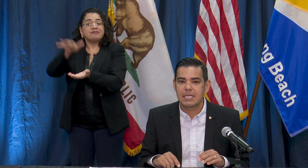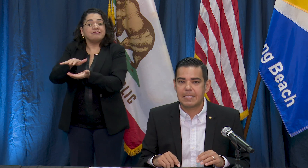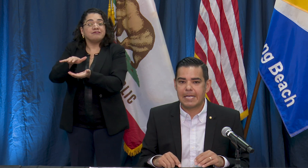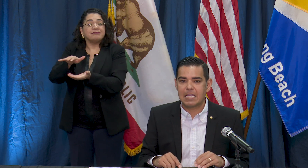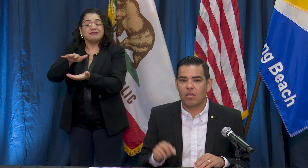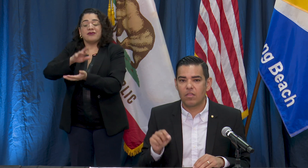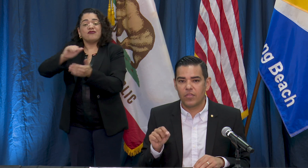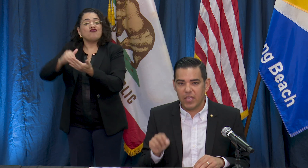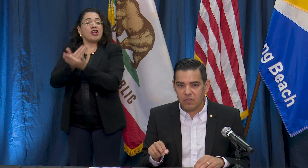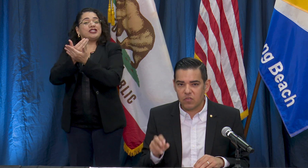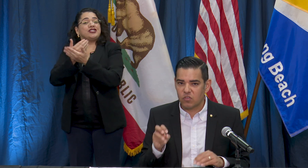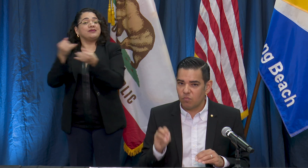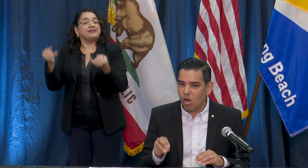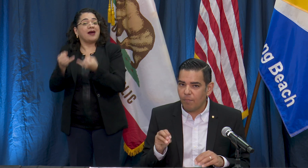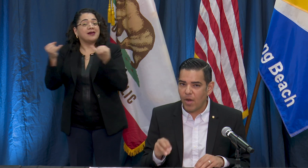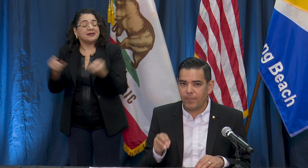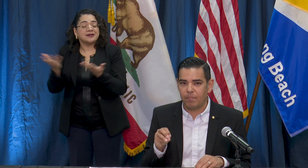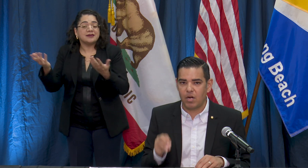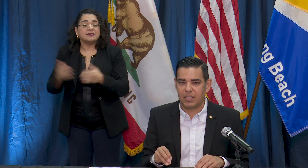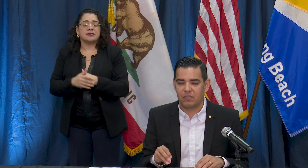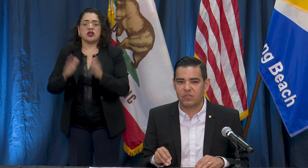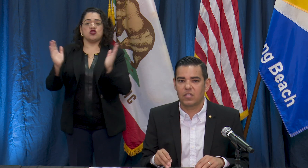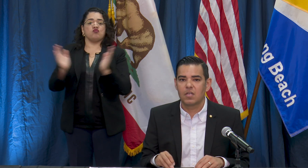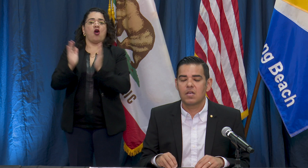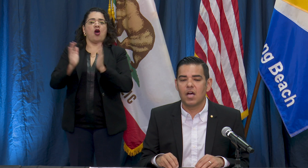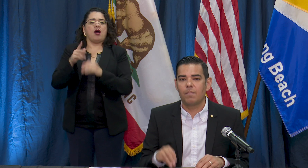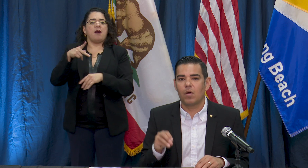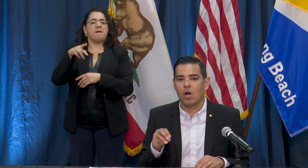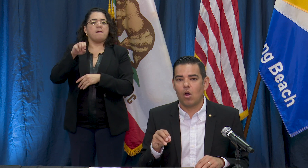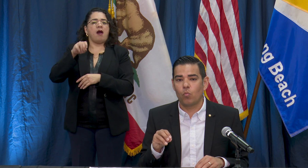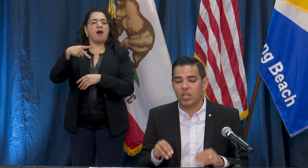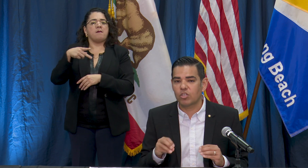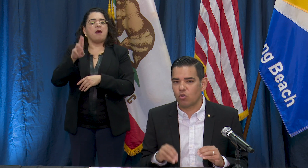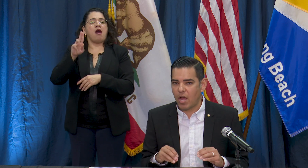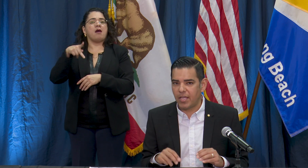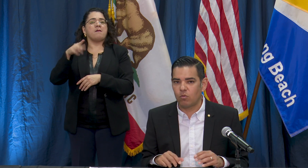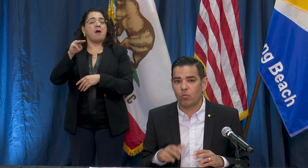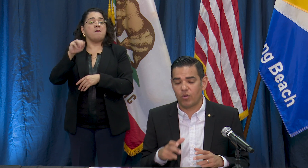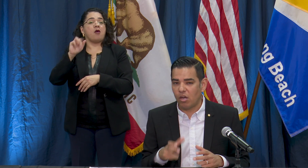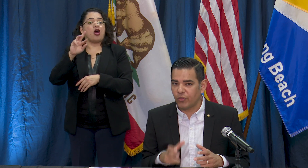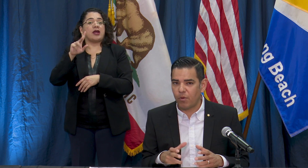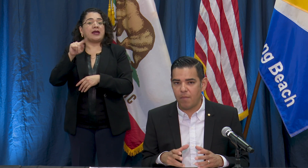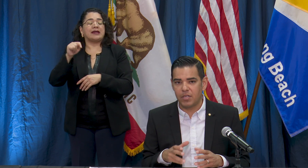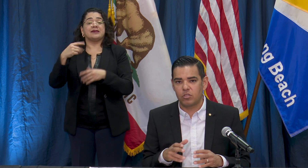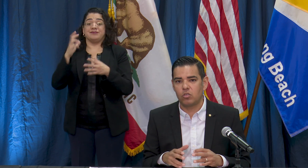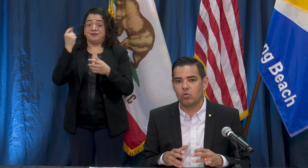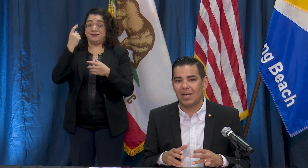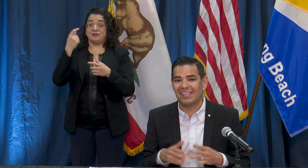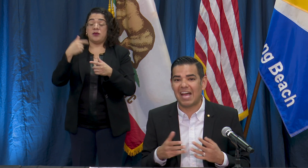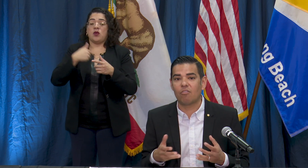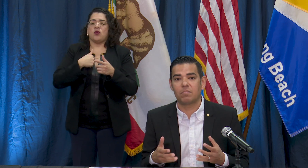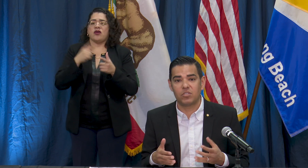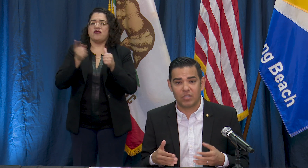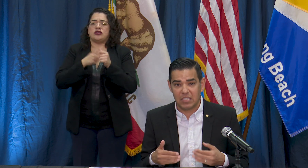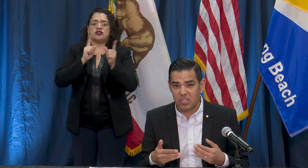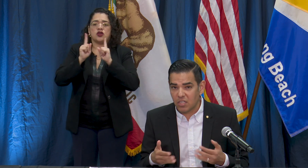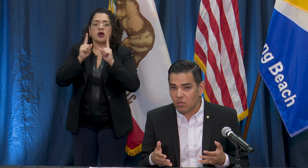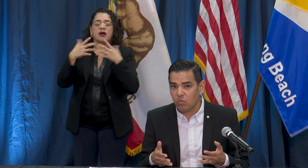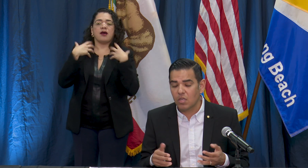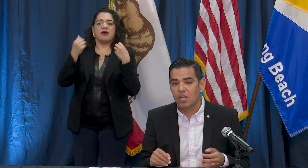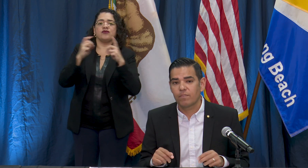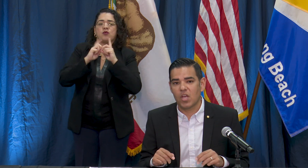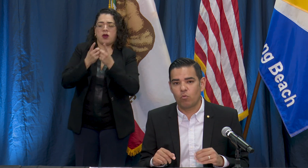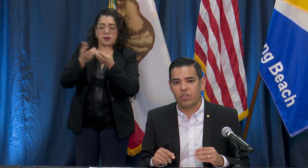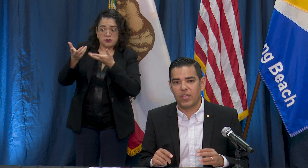restaurant. These small pop-up markets, we are trying with our health department to allow them to